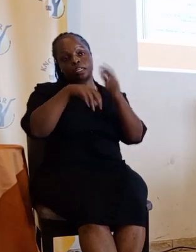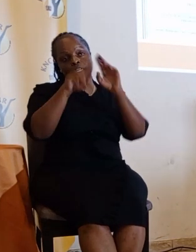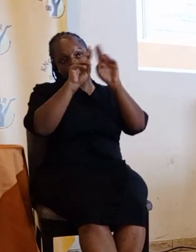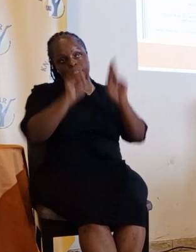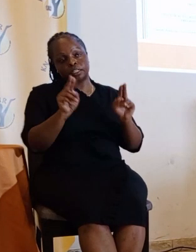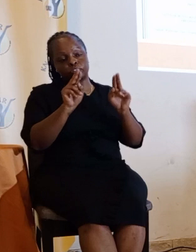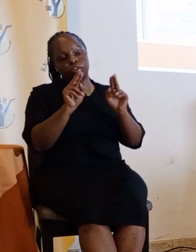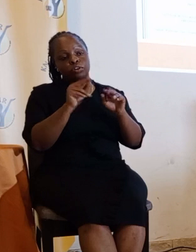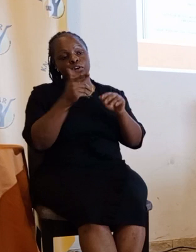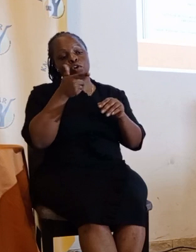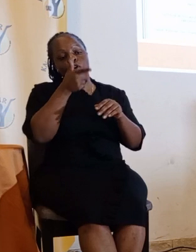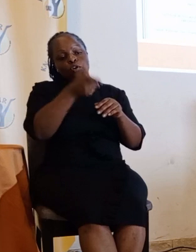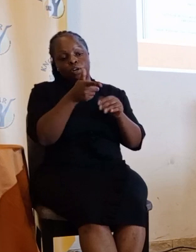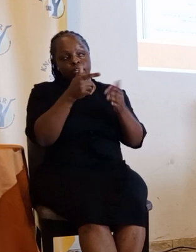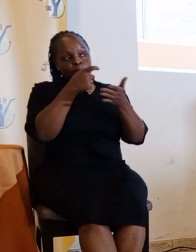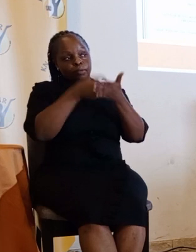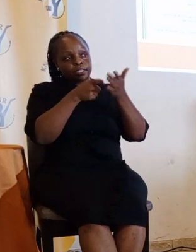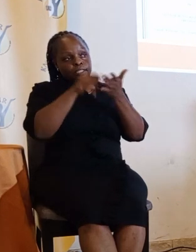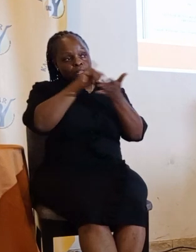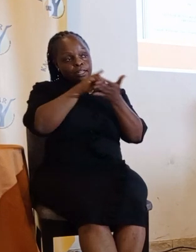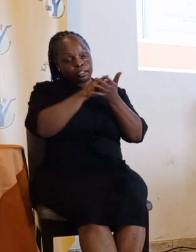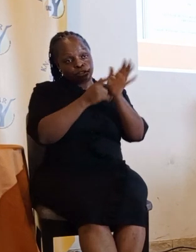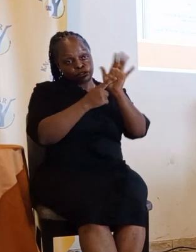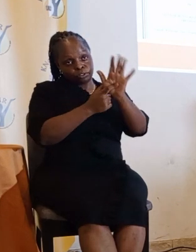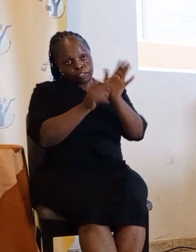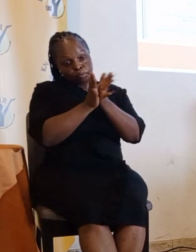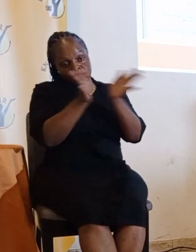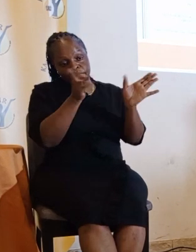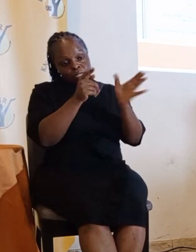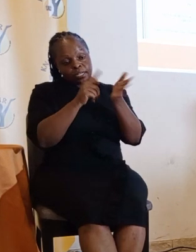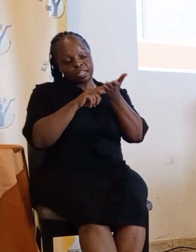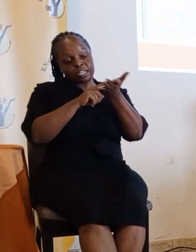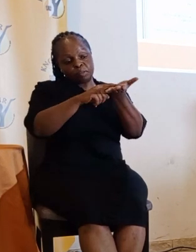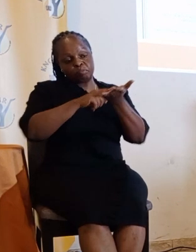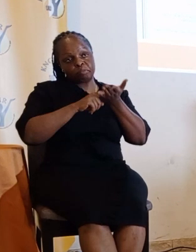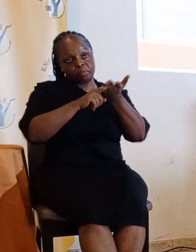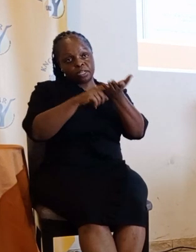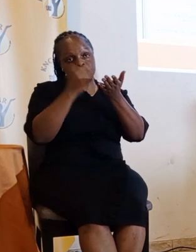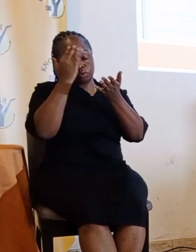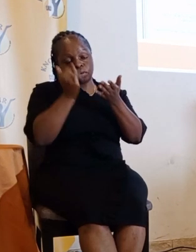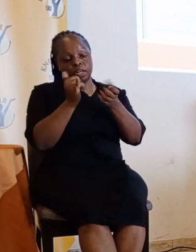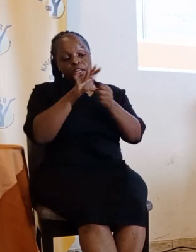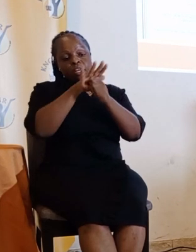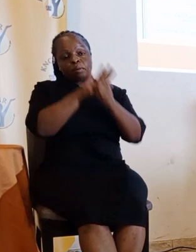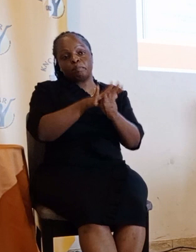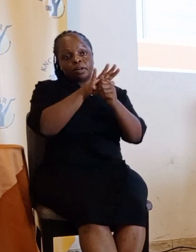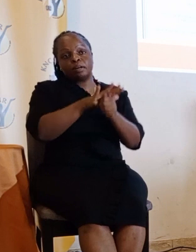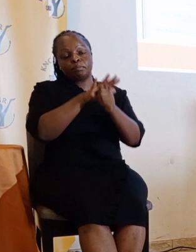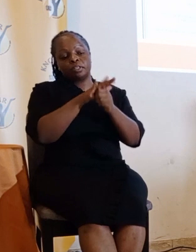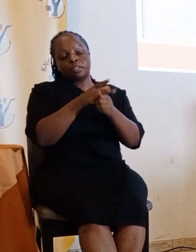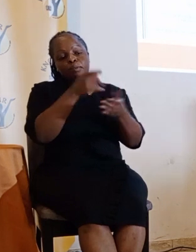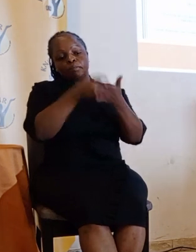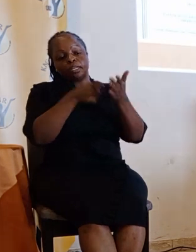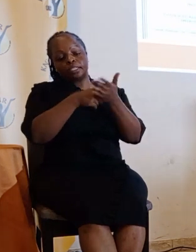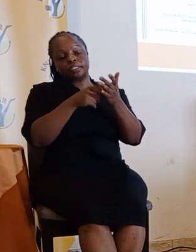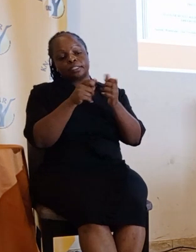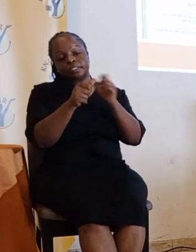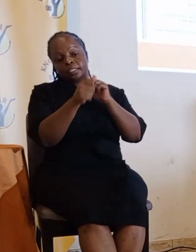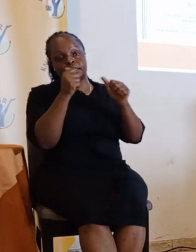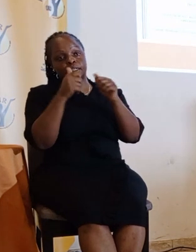international oil prices. This has elicited public debate on why pump prices have not declined.